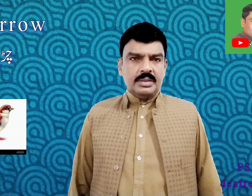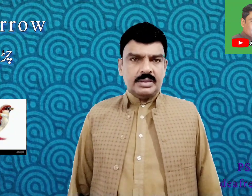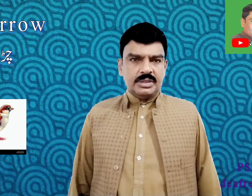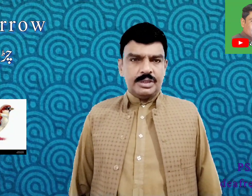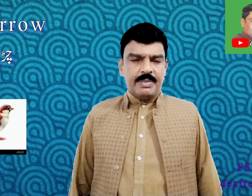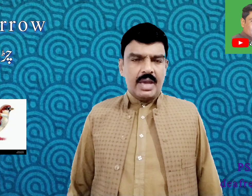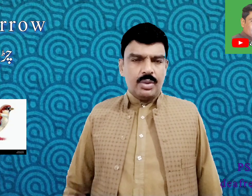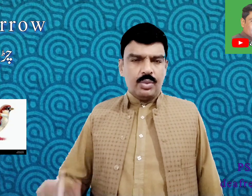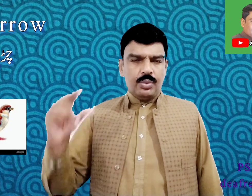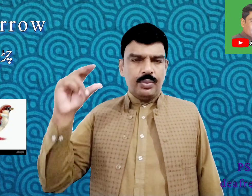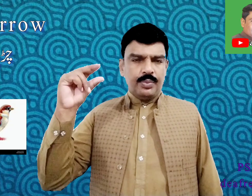sparrow,